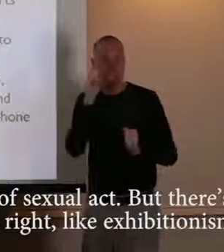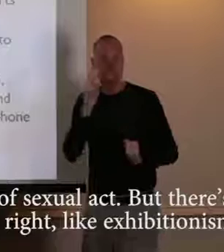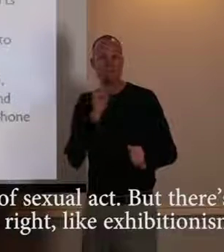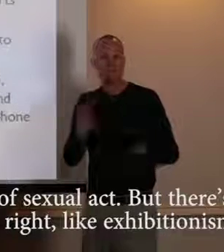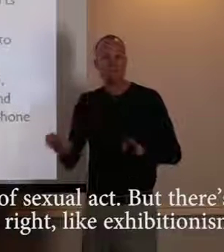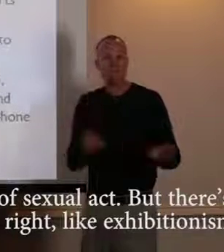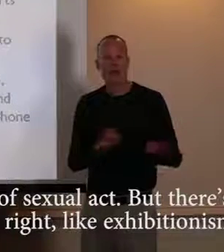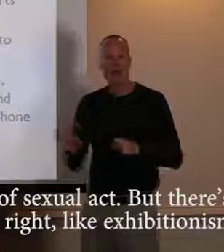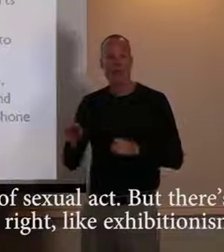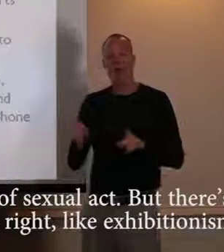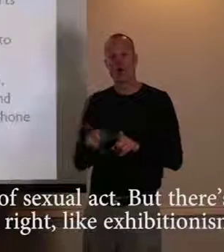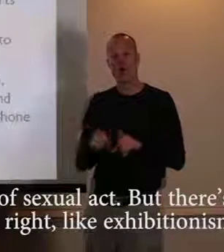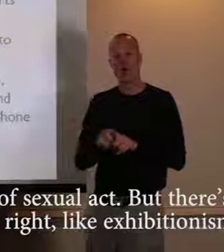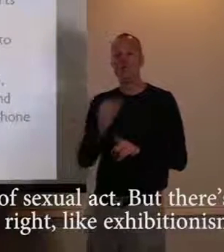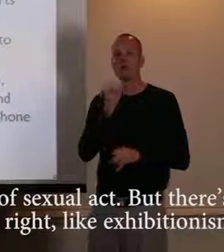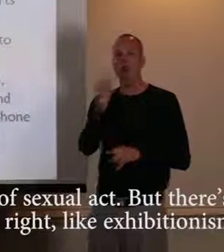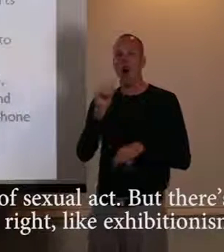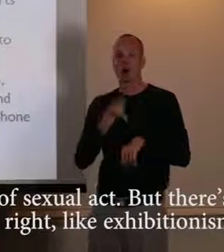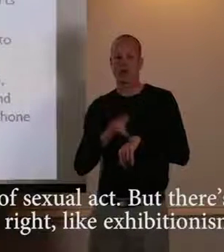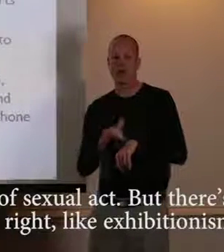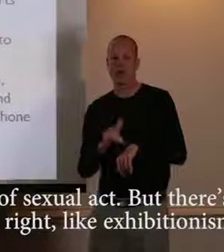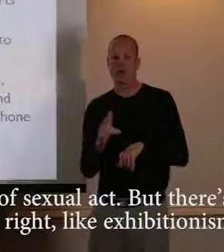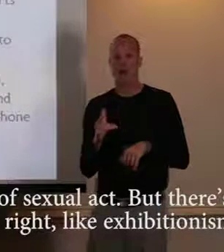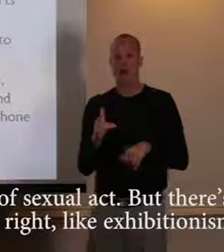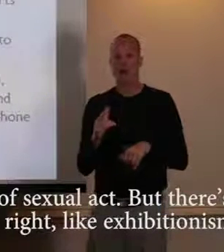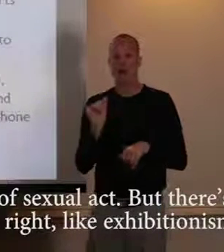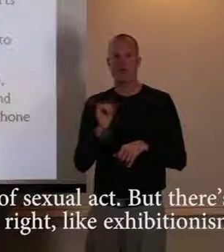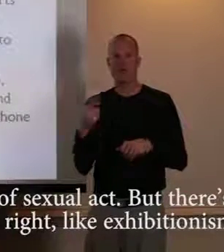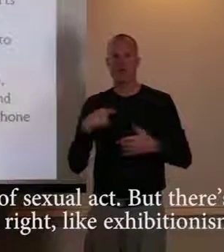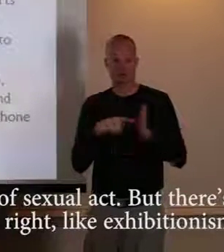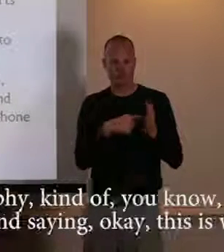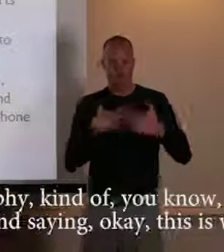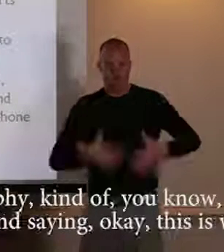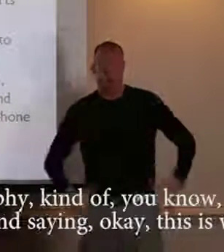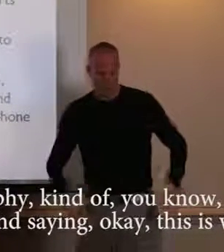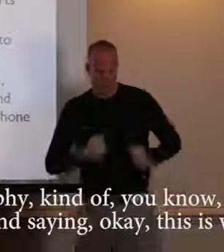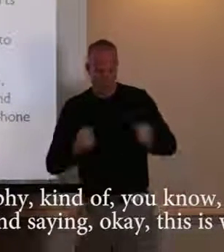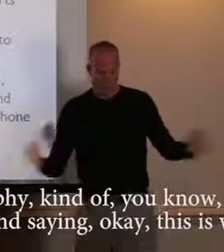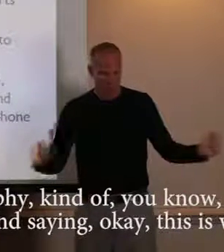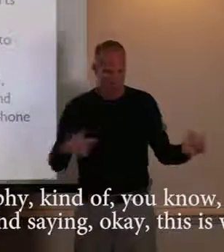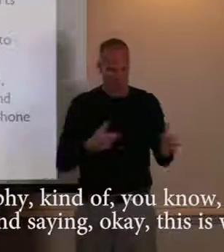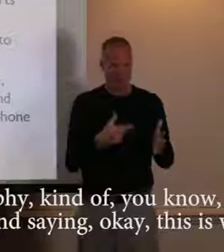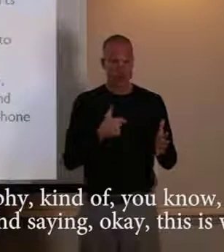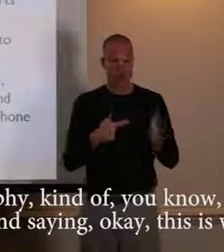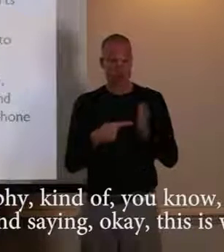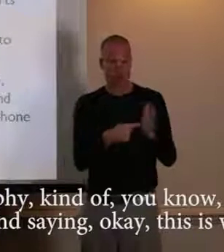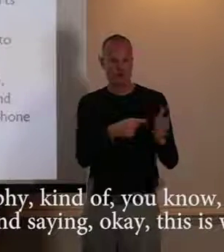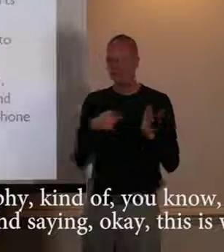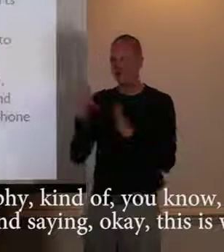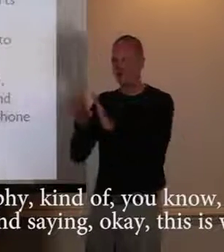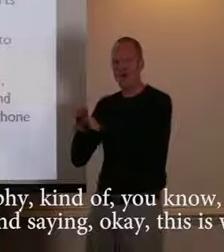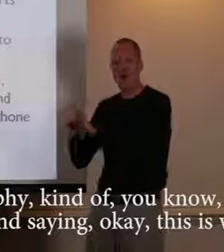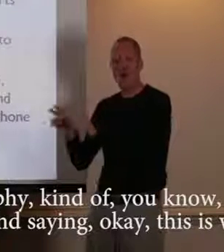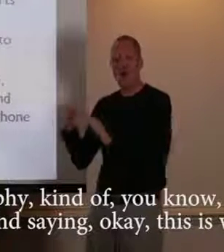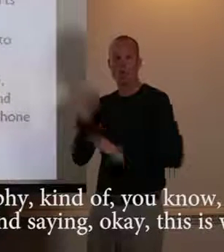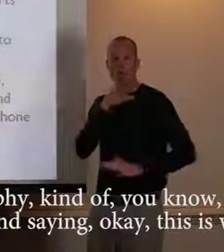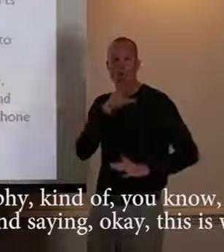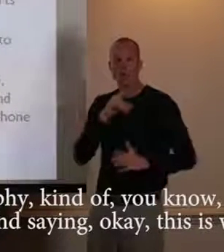there's also those non-contact acts, right? Like exhibitionism, exposing a child to pornography, showing